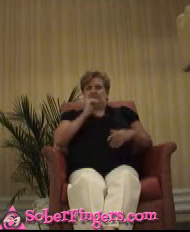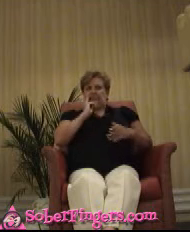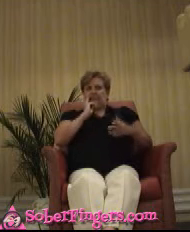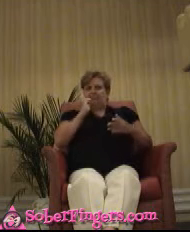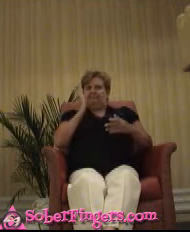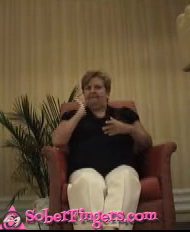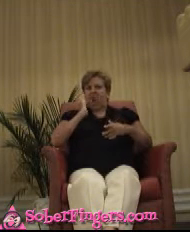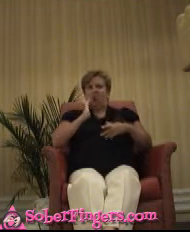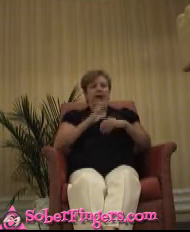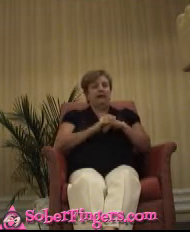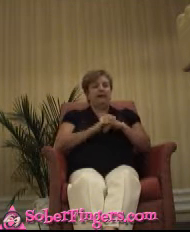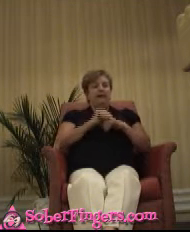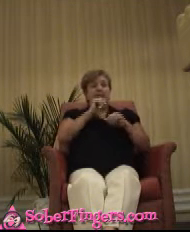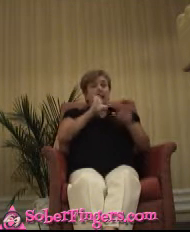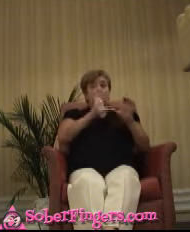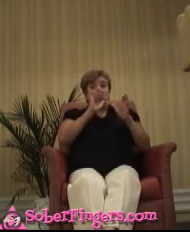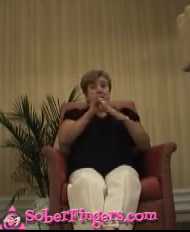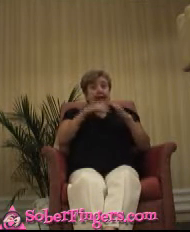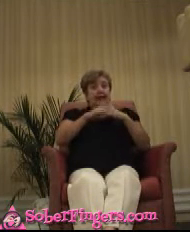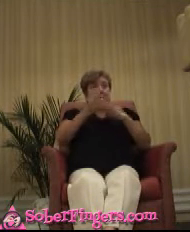Certainly didn't do that in prison.